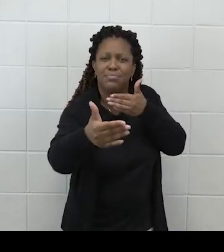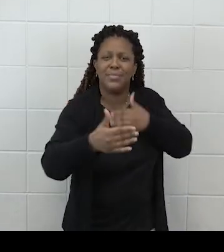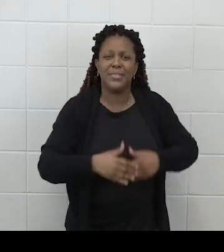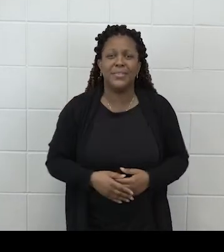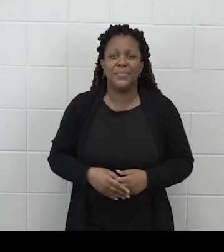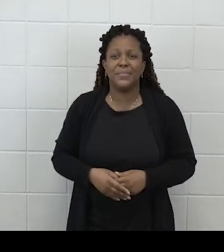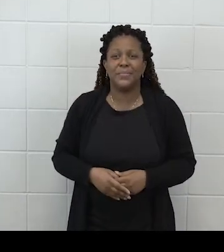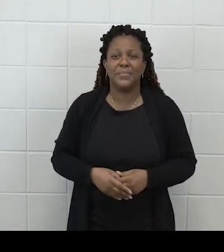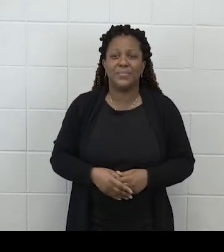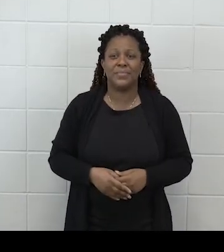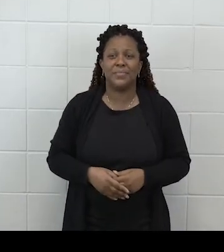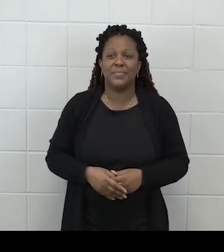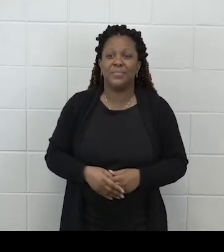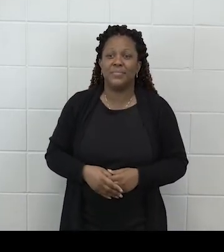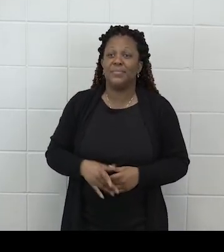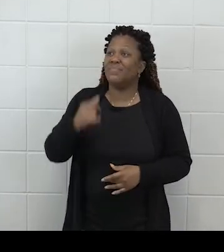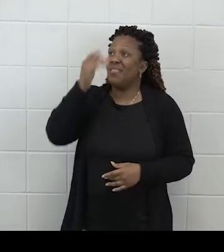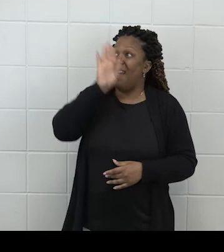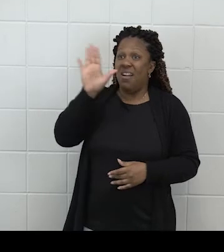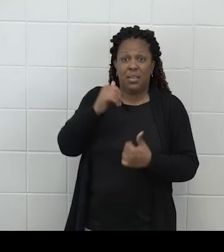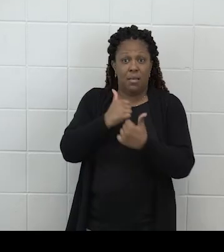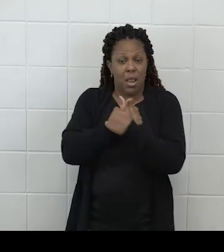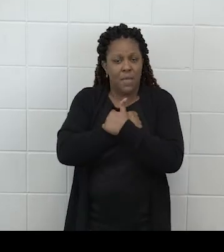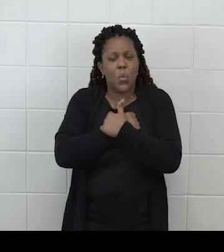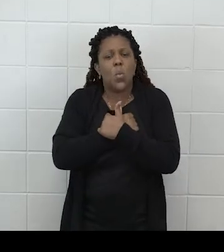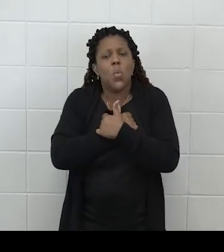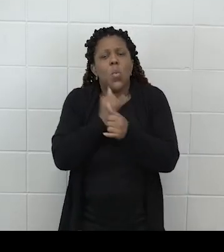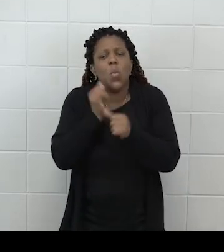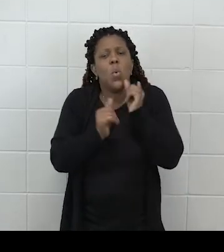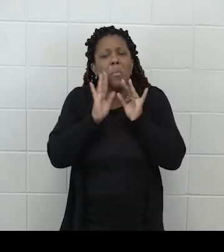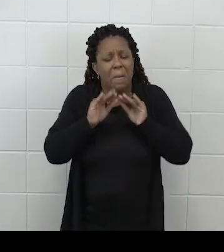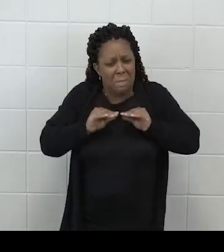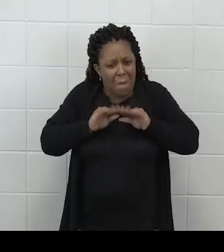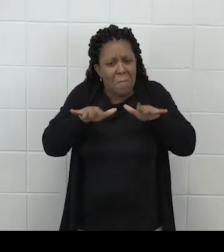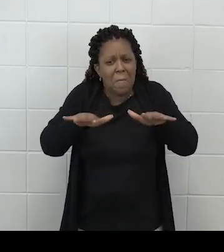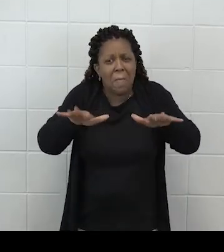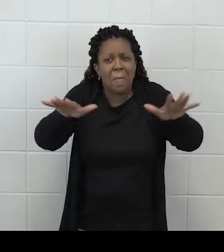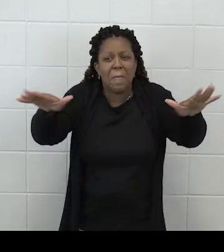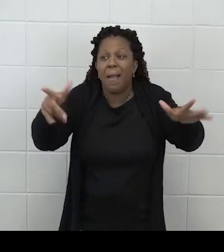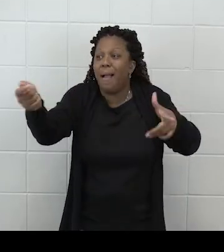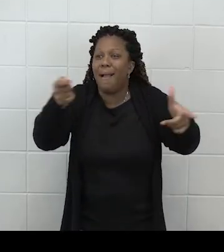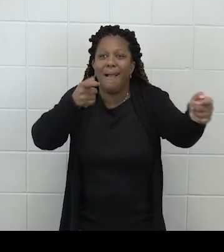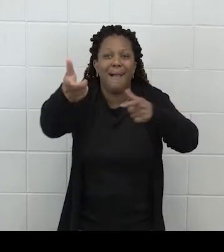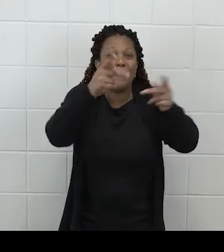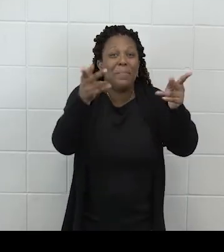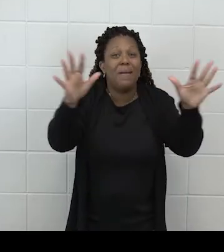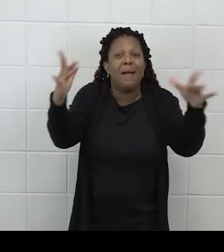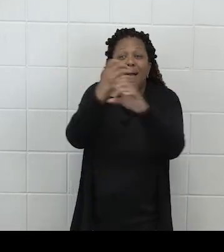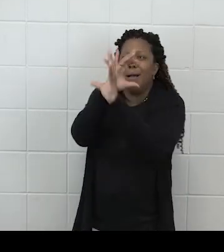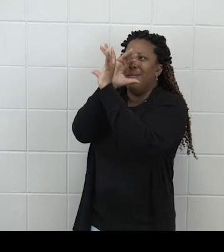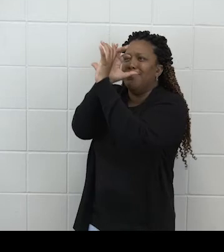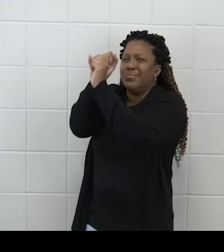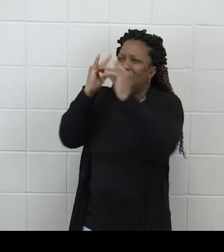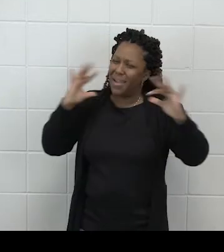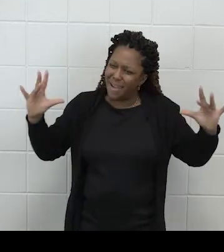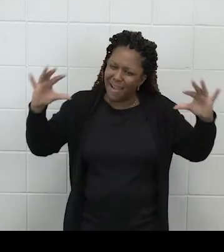reaches out and draws others in. And I believe that if you are listening to this message today, that you